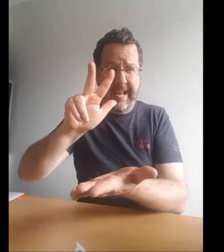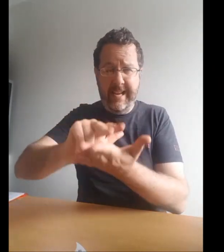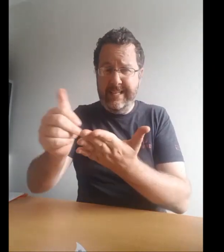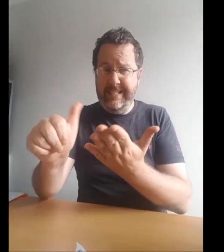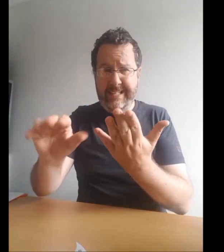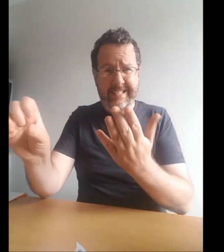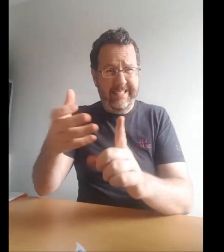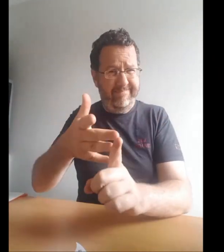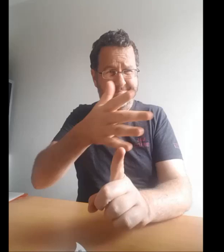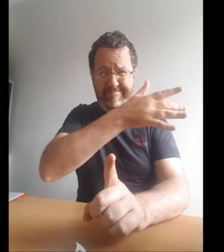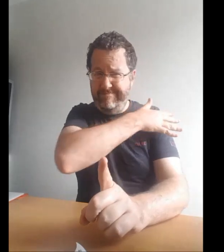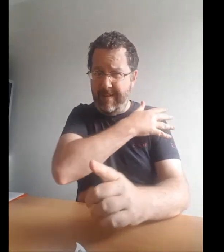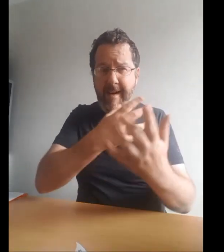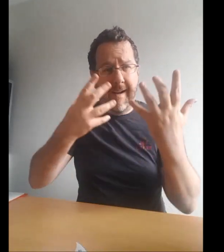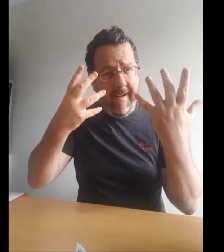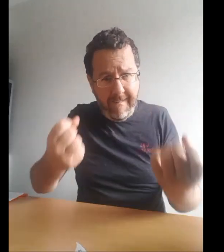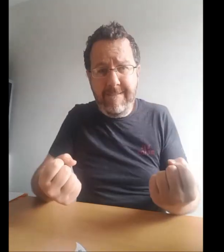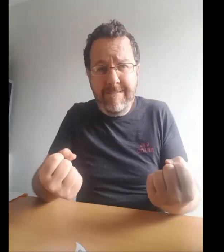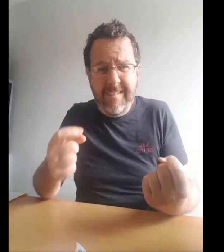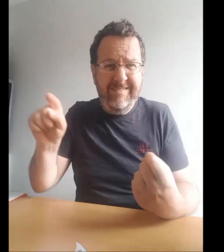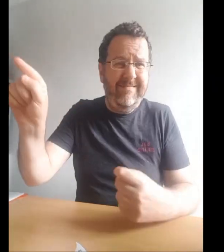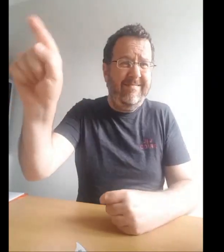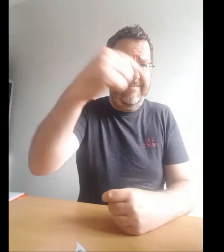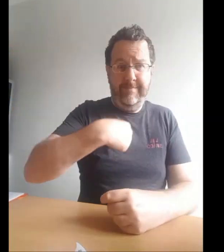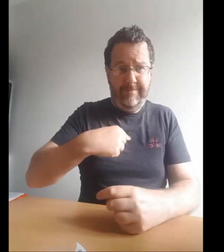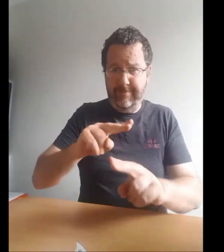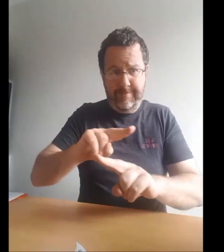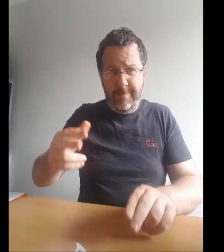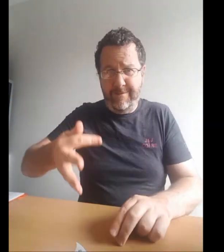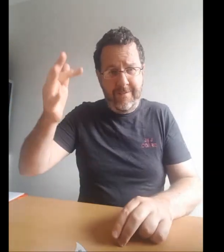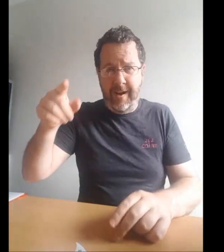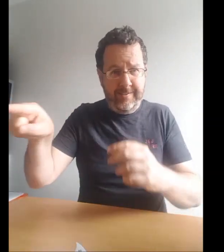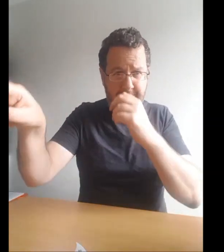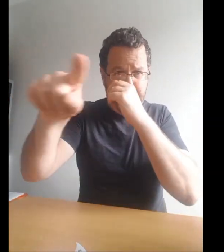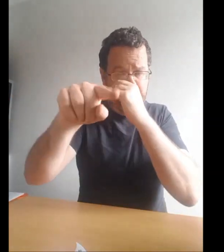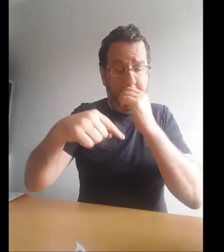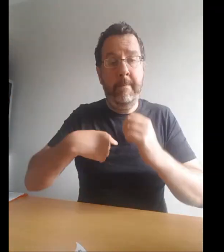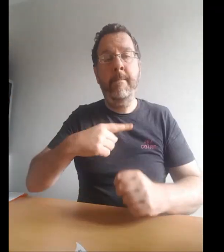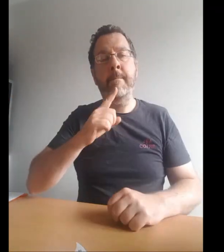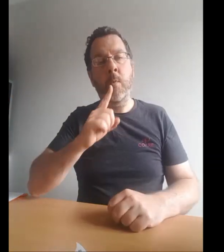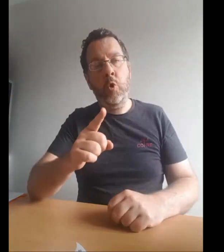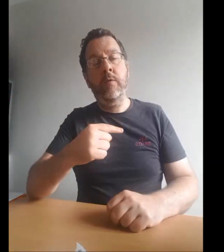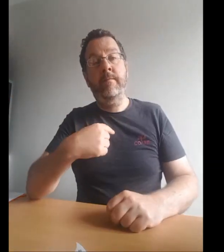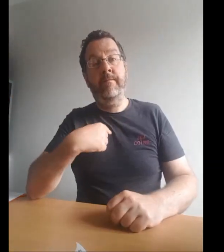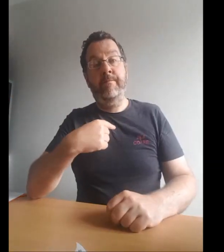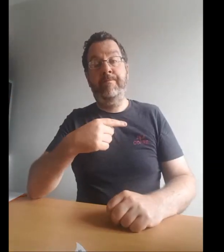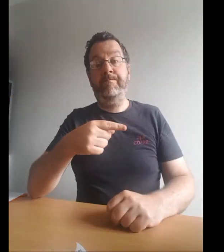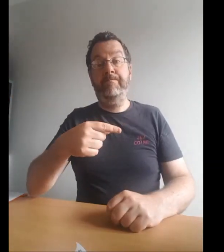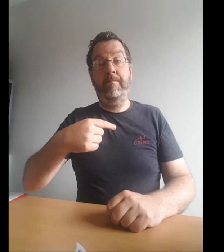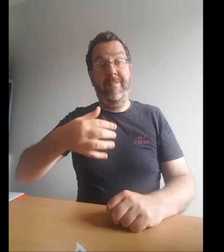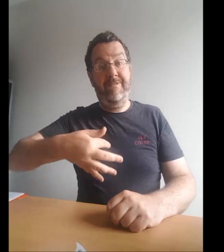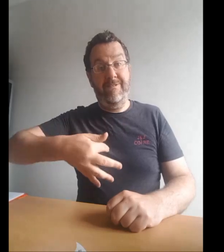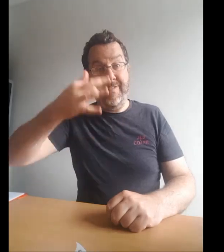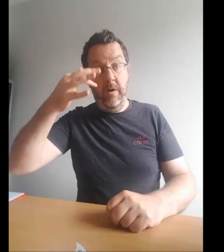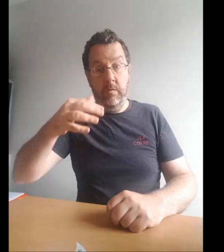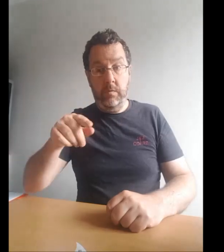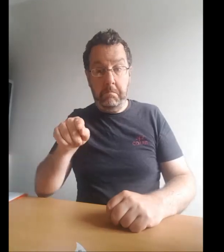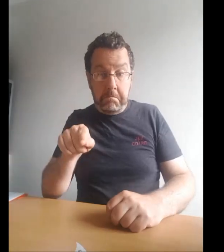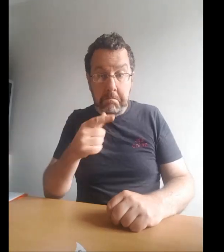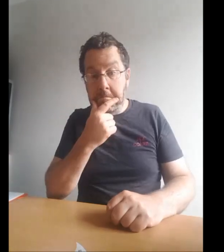before 1863. So I haven't found anything of this antiquity. But what I have found is